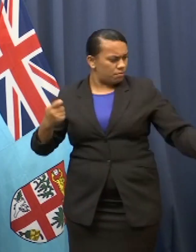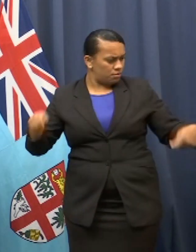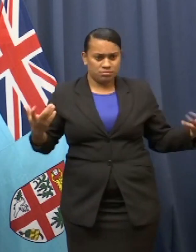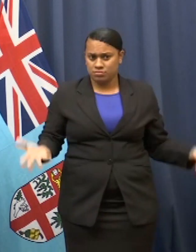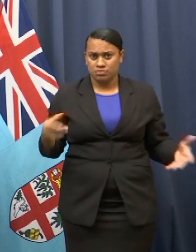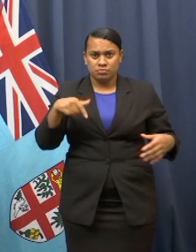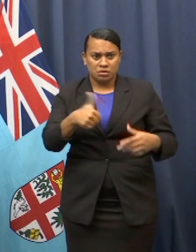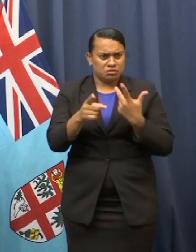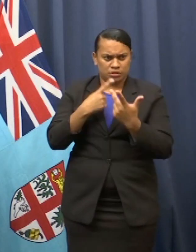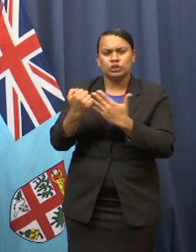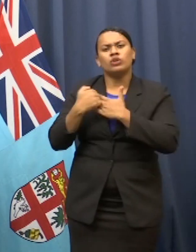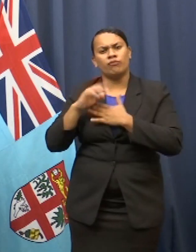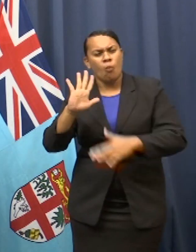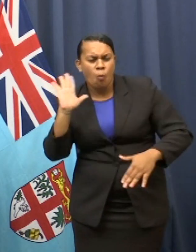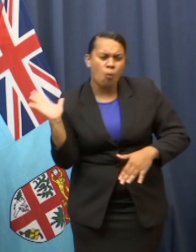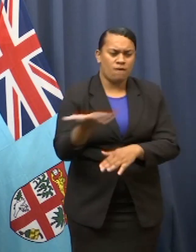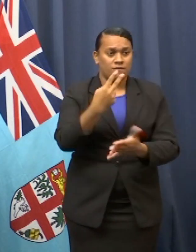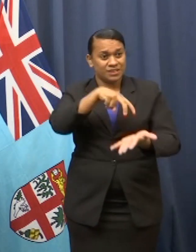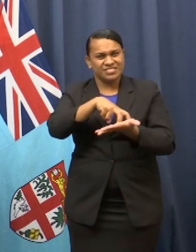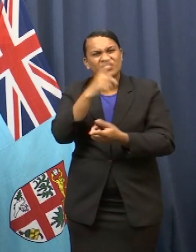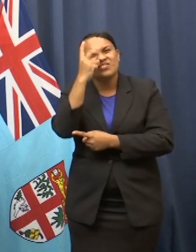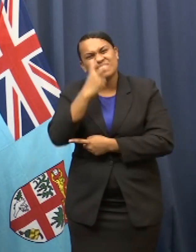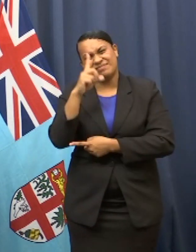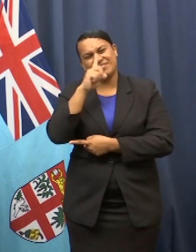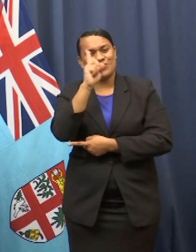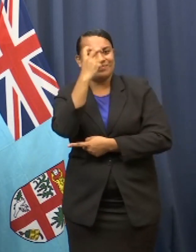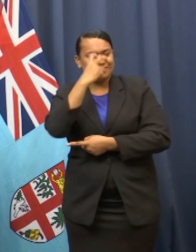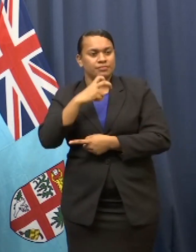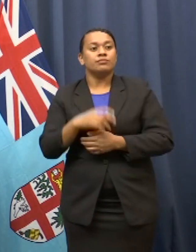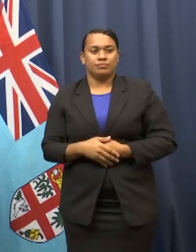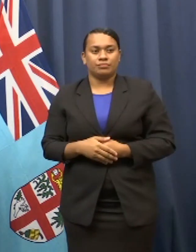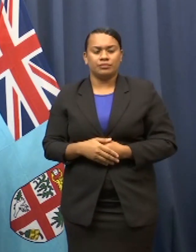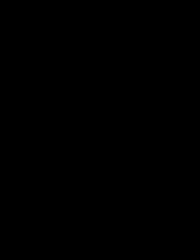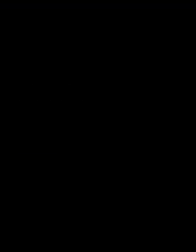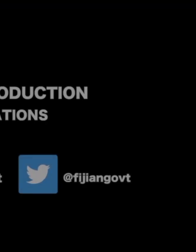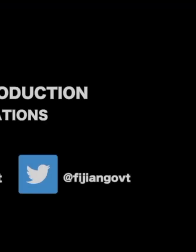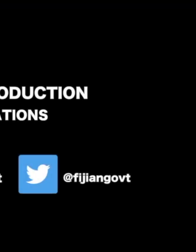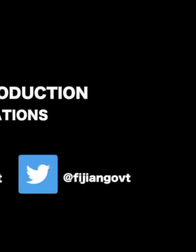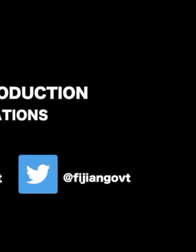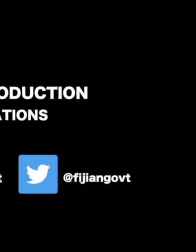most vulnerable, and do it for Fiji. Now, and God bless.